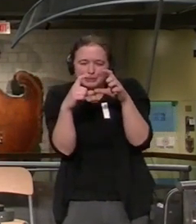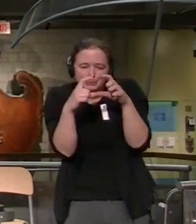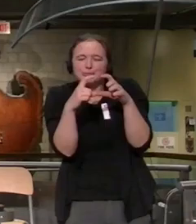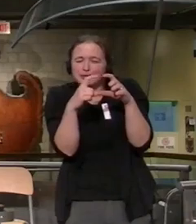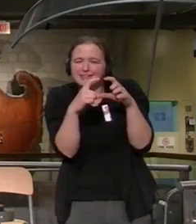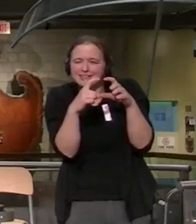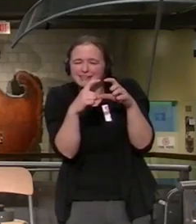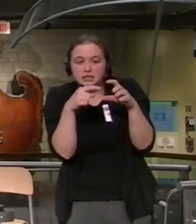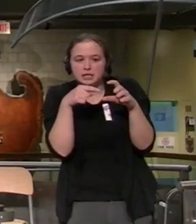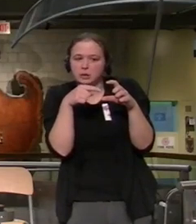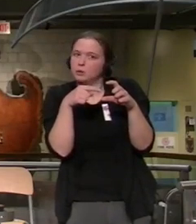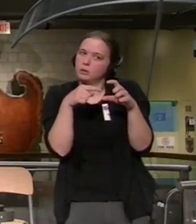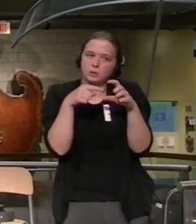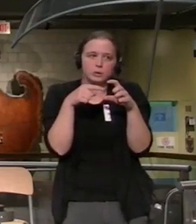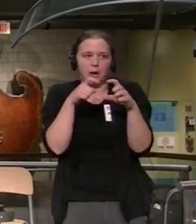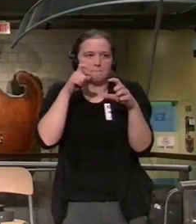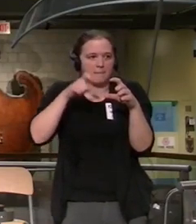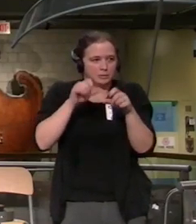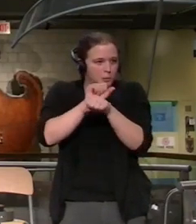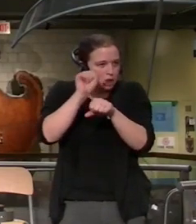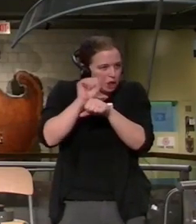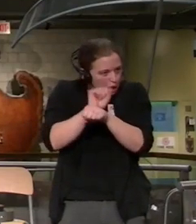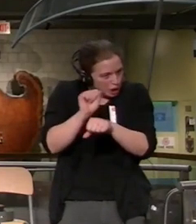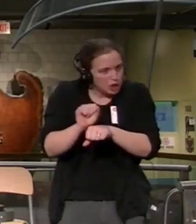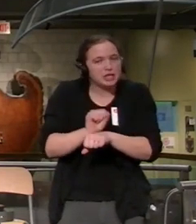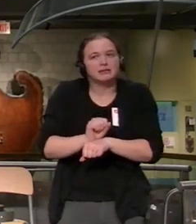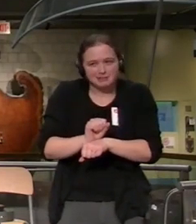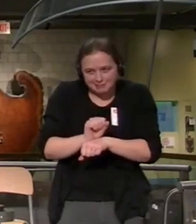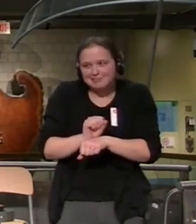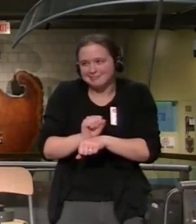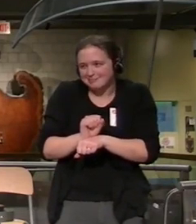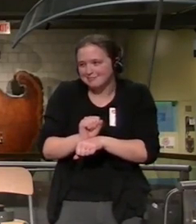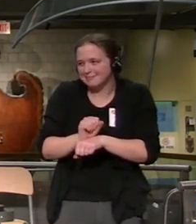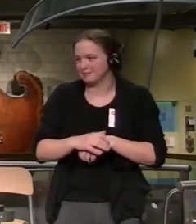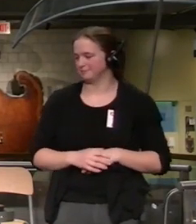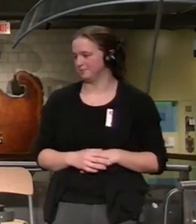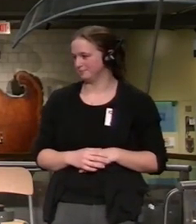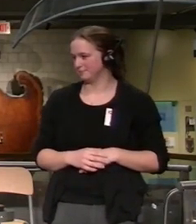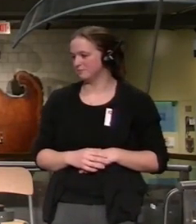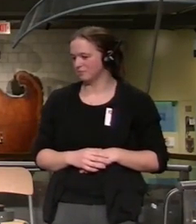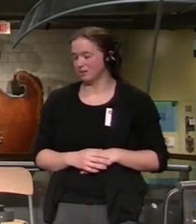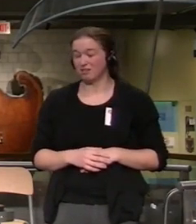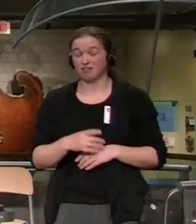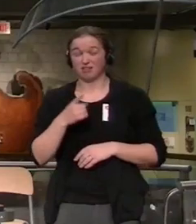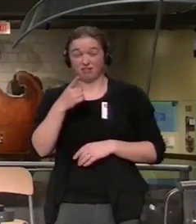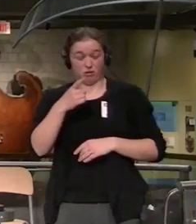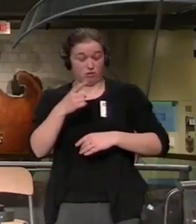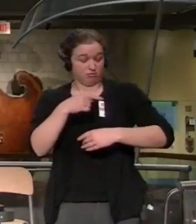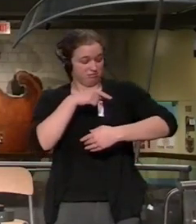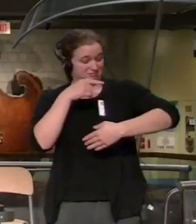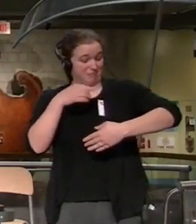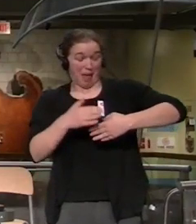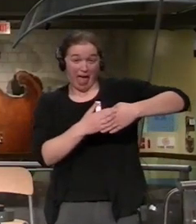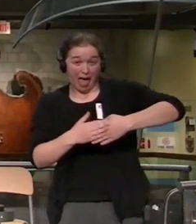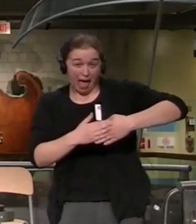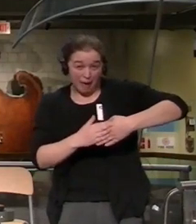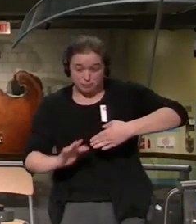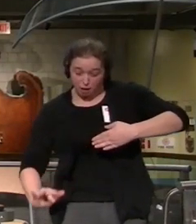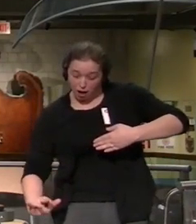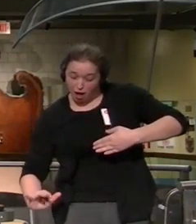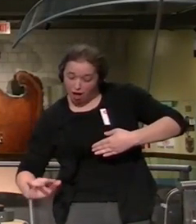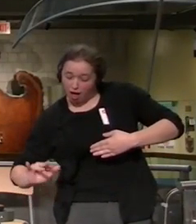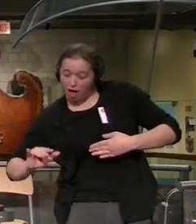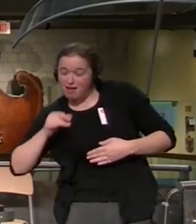first 5 years of your life that the size or the weight of your brain increases dramatically. By the time you've reached